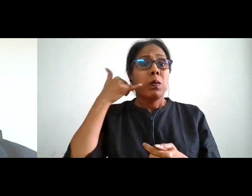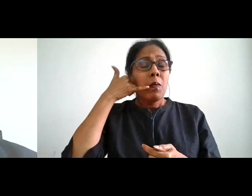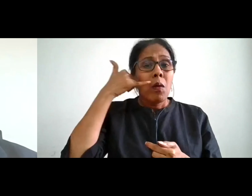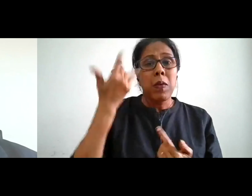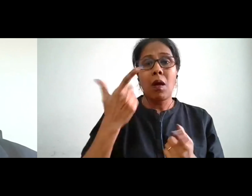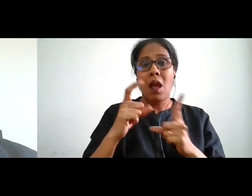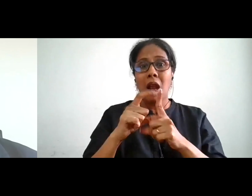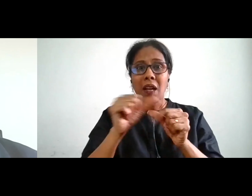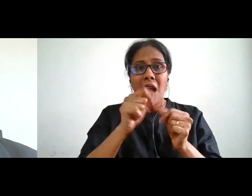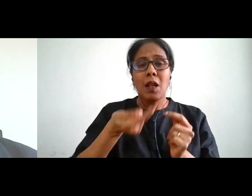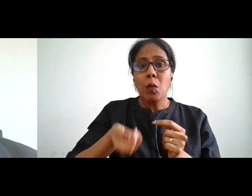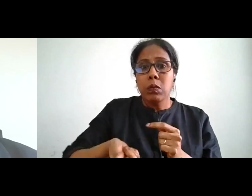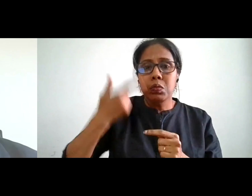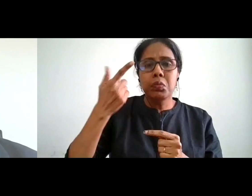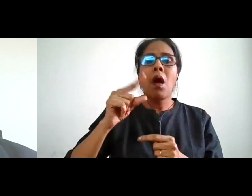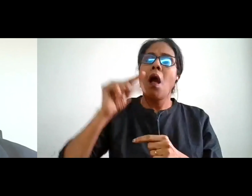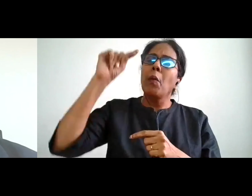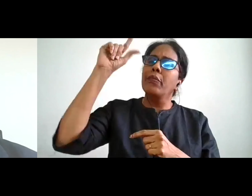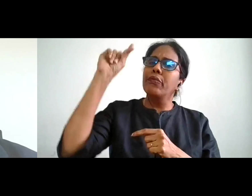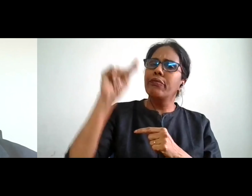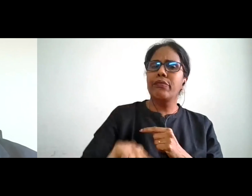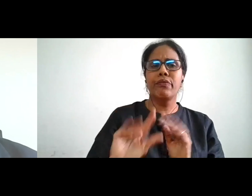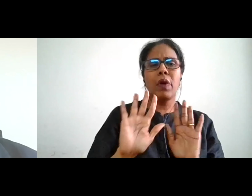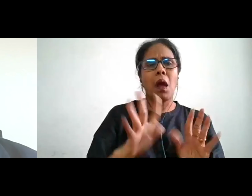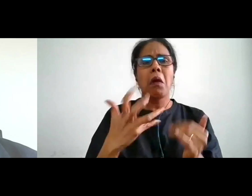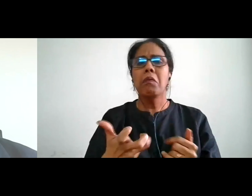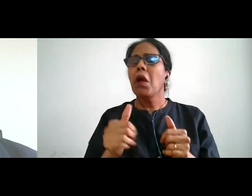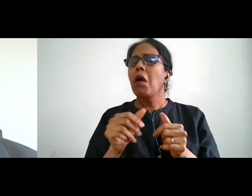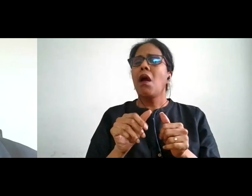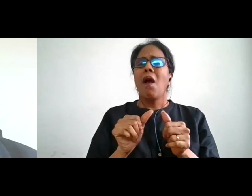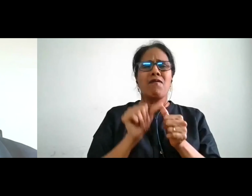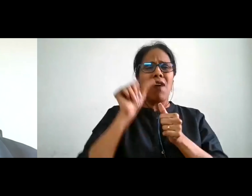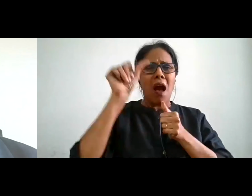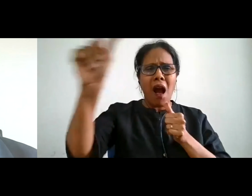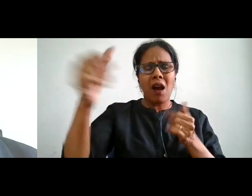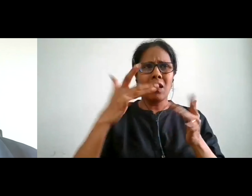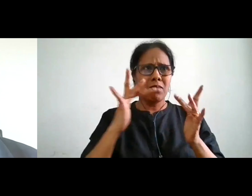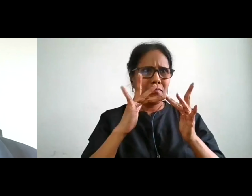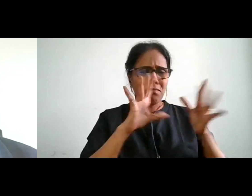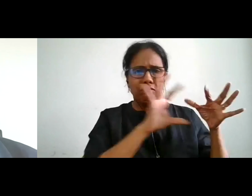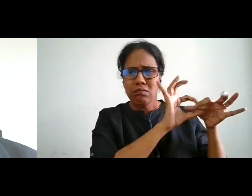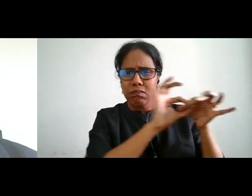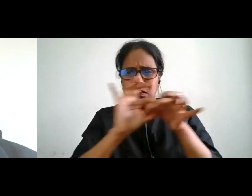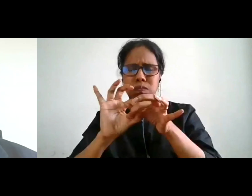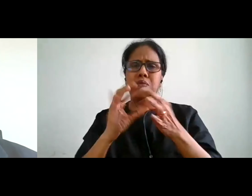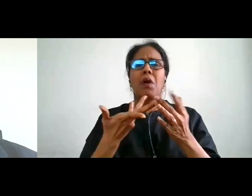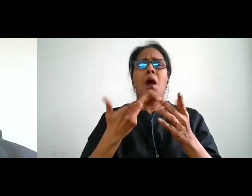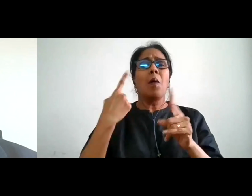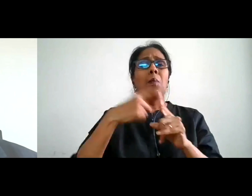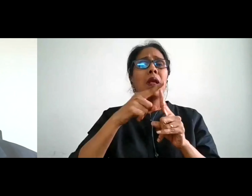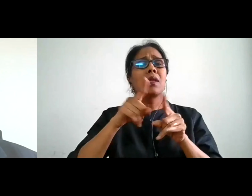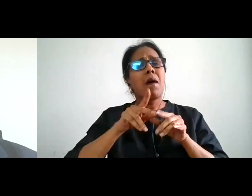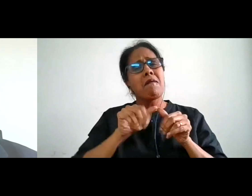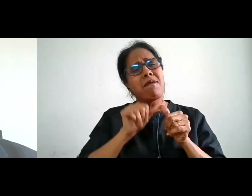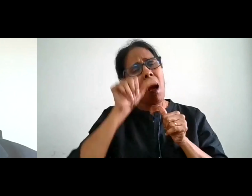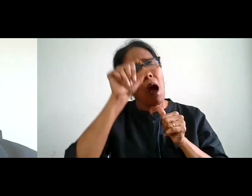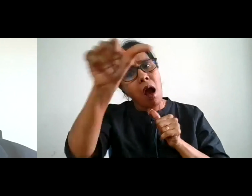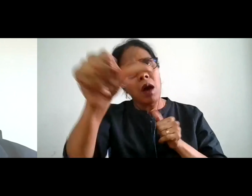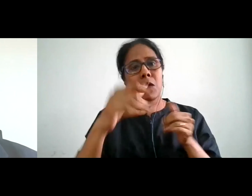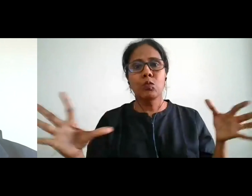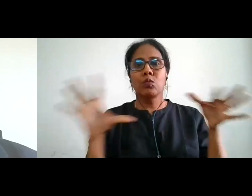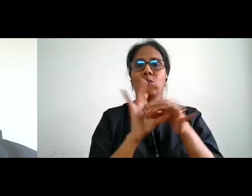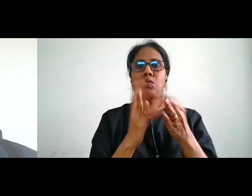This may not necessarily be a good thing, as we have quite a good distance to cover in terms of digital inclusion. In this context, I believe